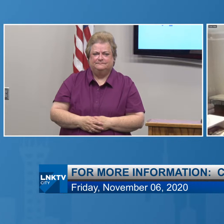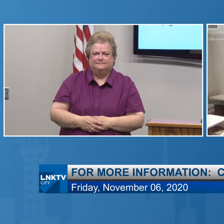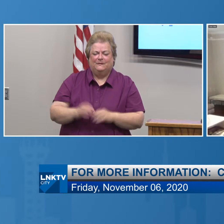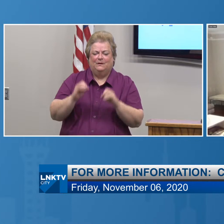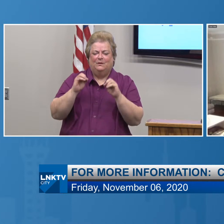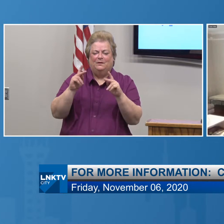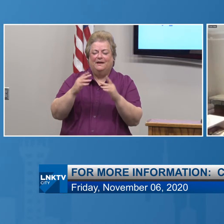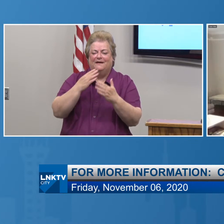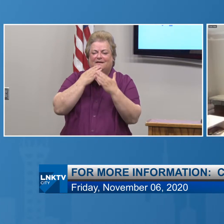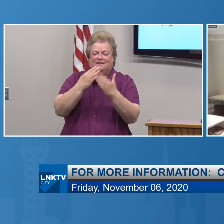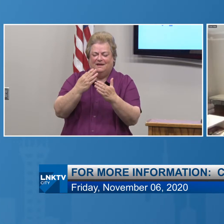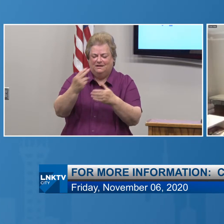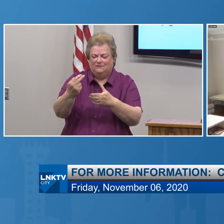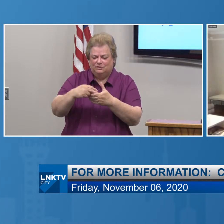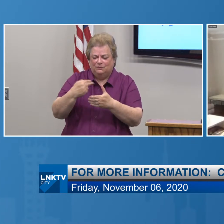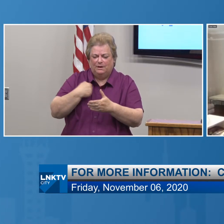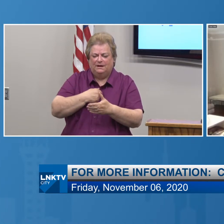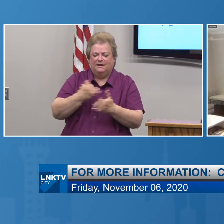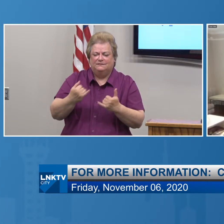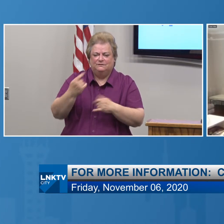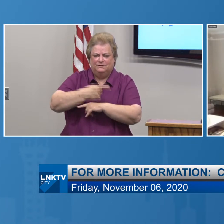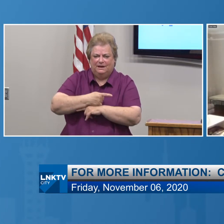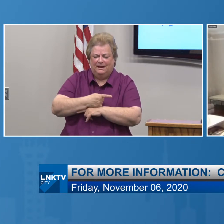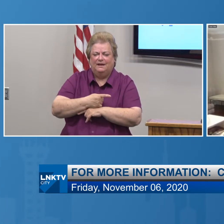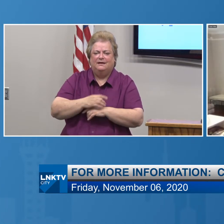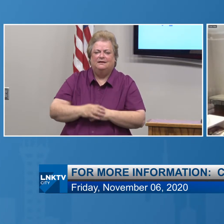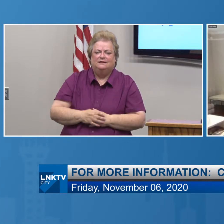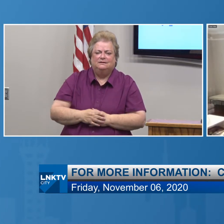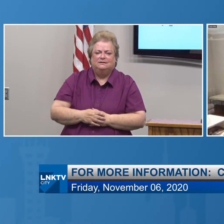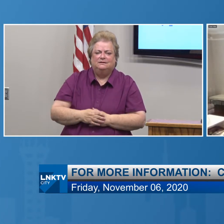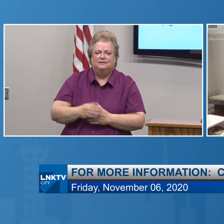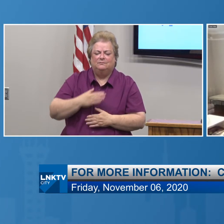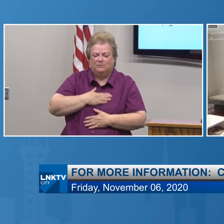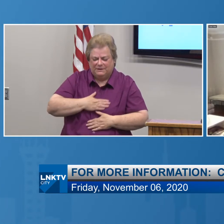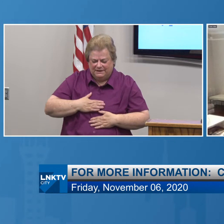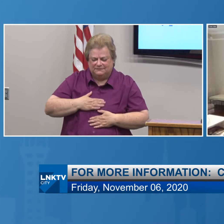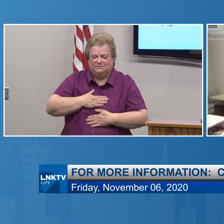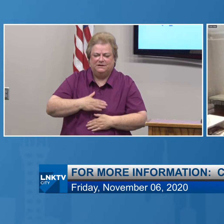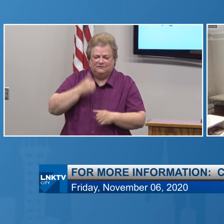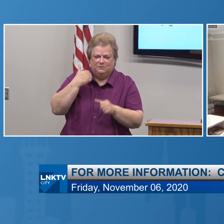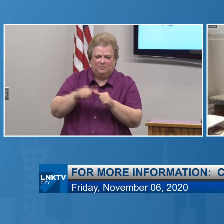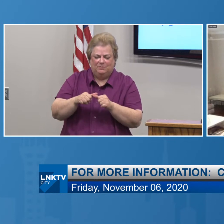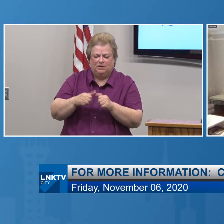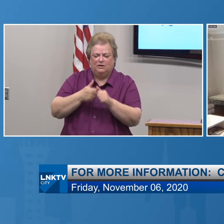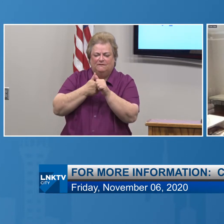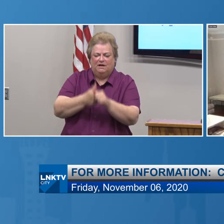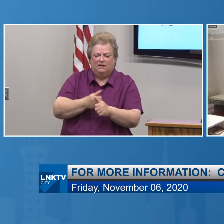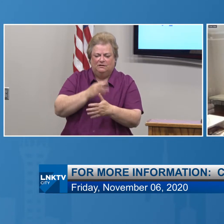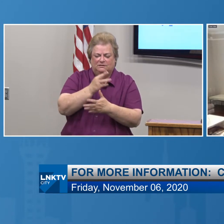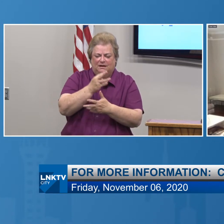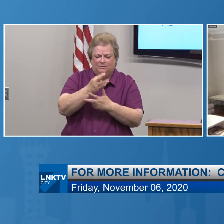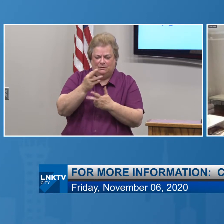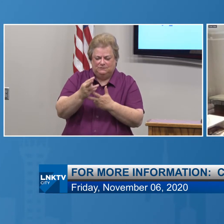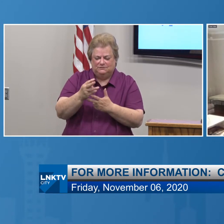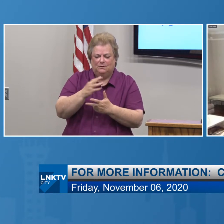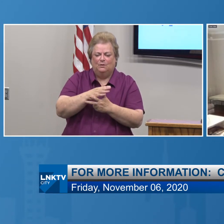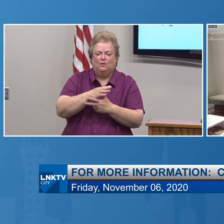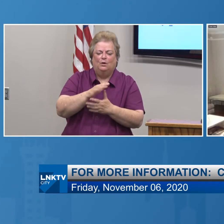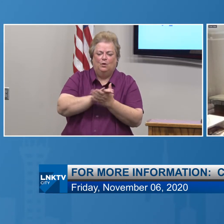Okay, well, thank you so much for tuning into this important briefing. Please remember to follow the 3 W's, to wash your